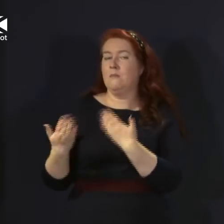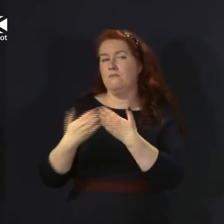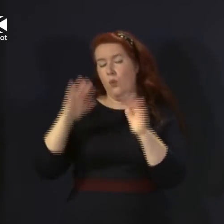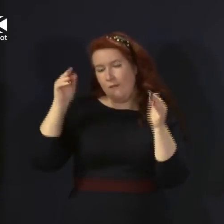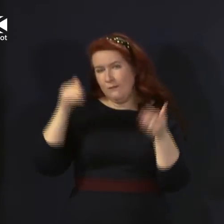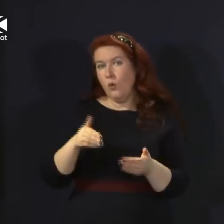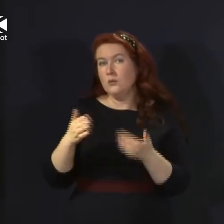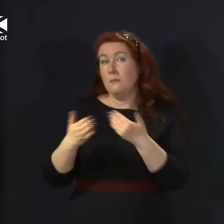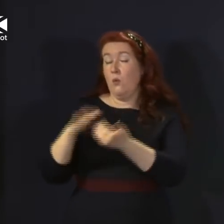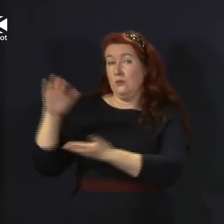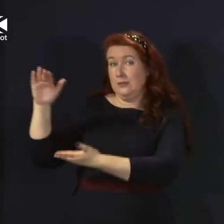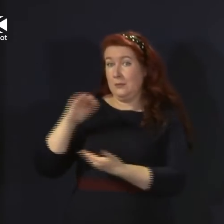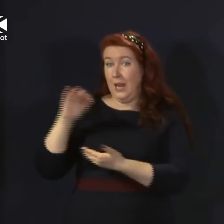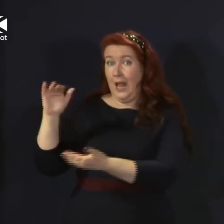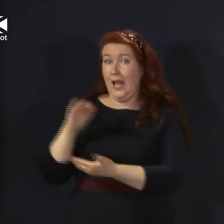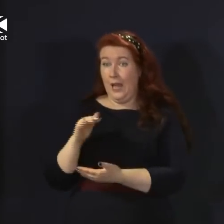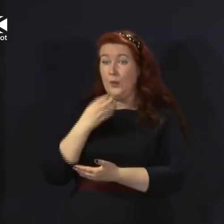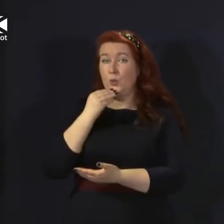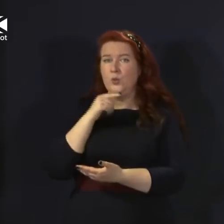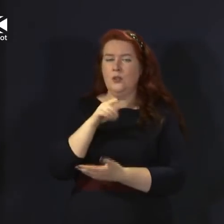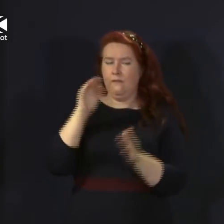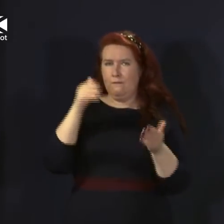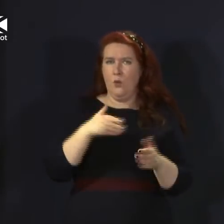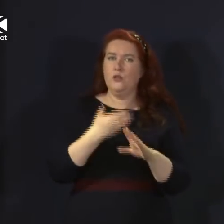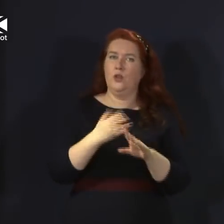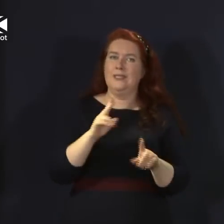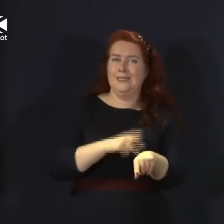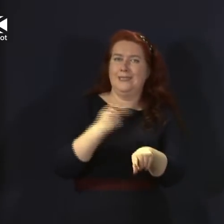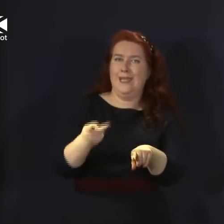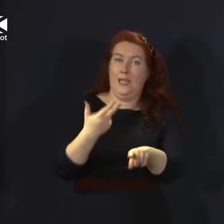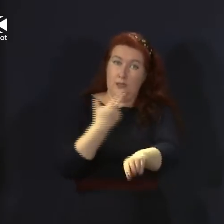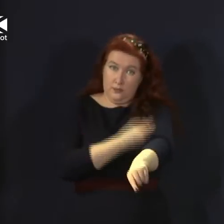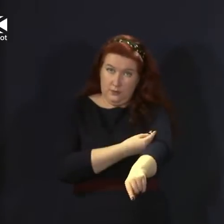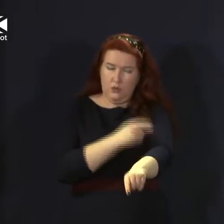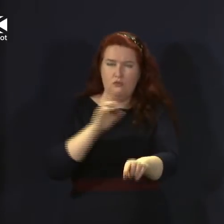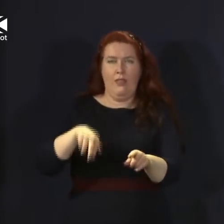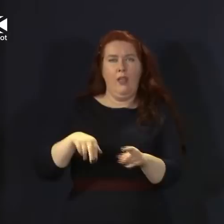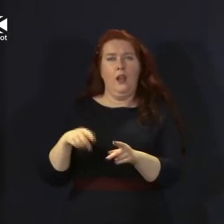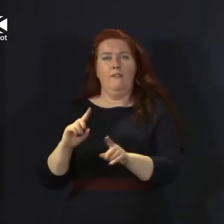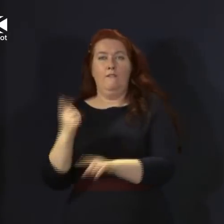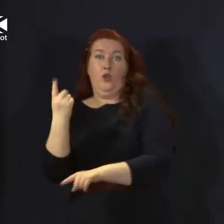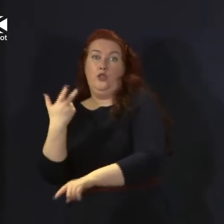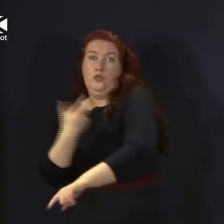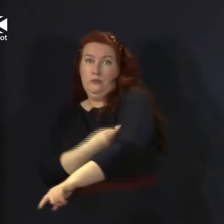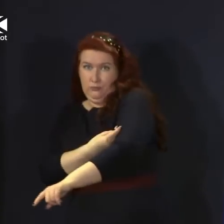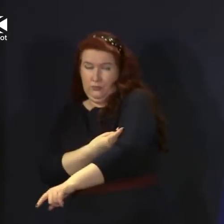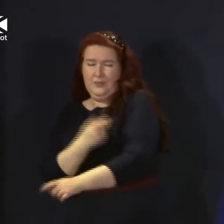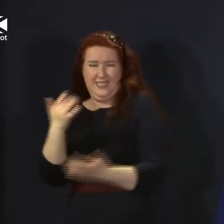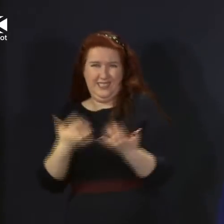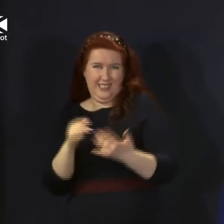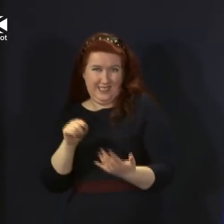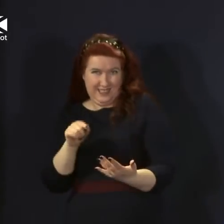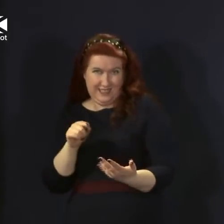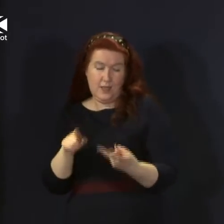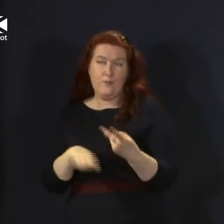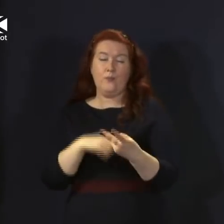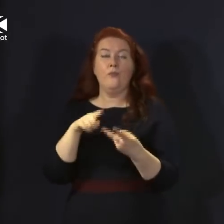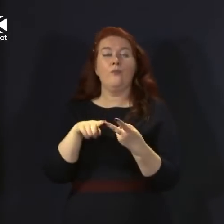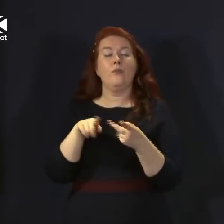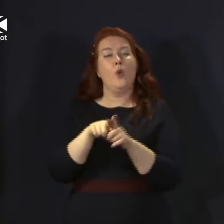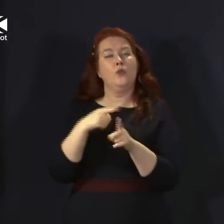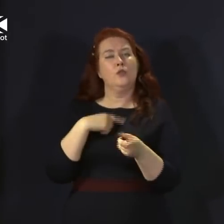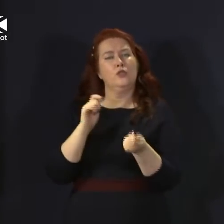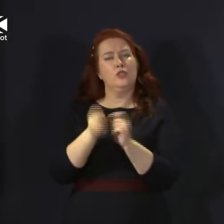and more of our supply being used to do second doses than first doses, and the figures reflect that. We've also had a change